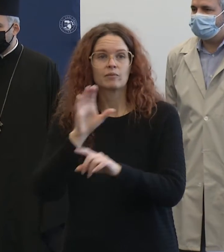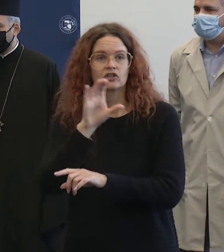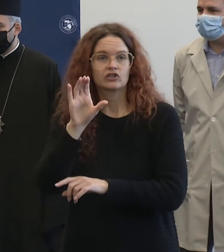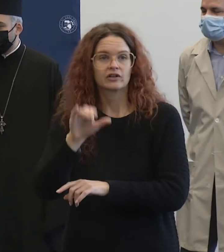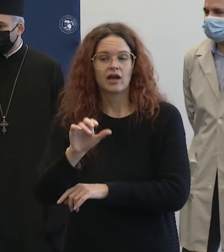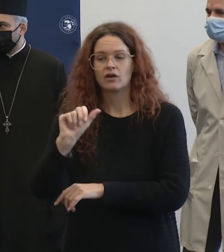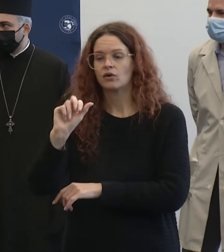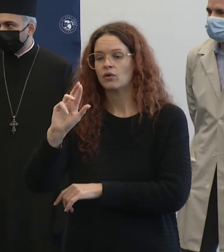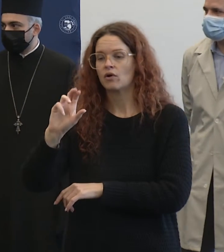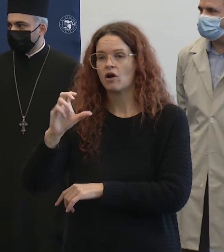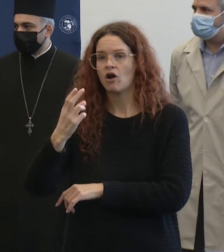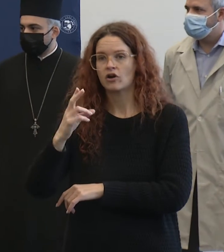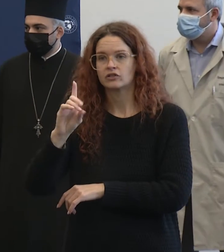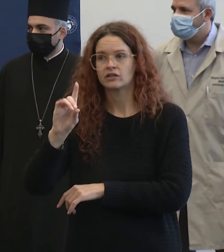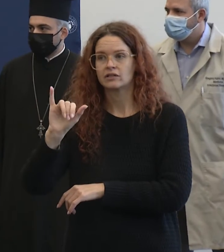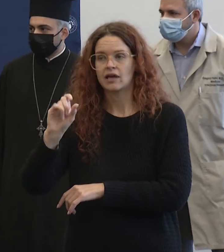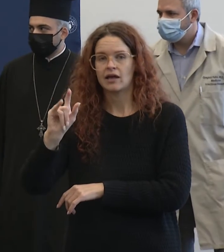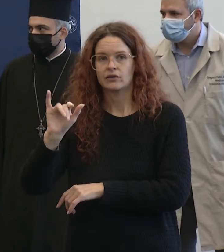Archdiocese.